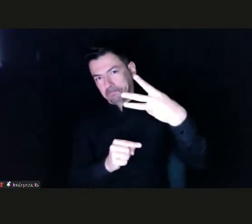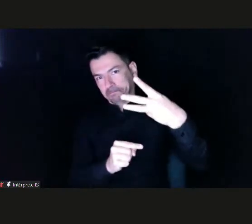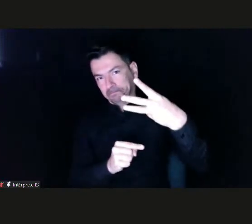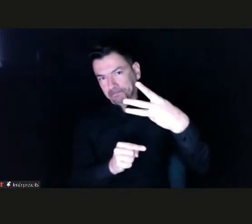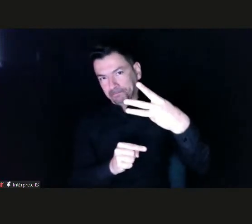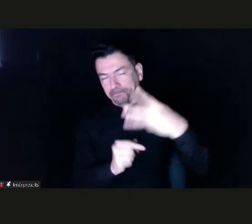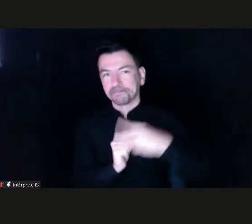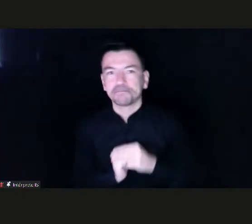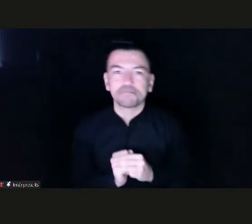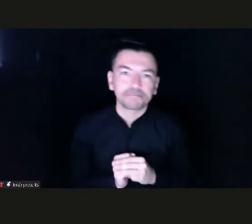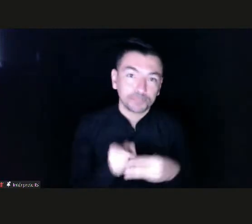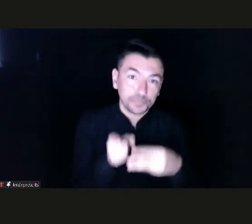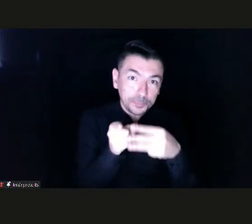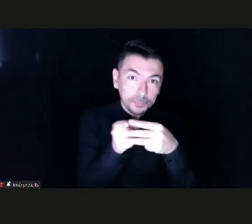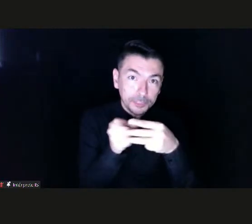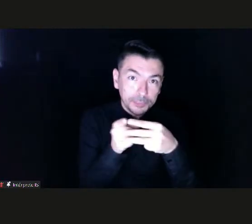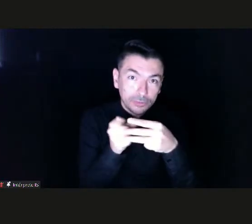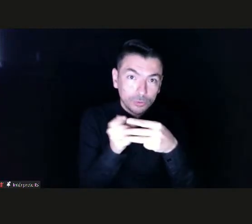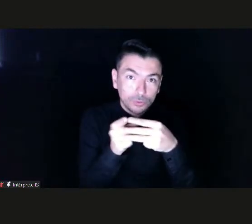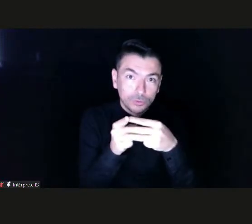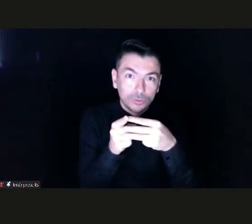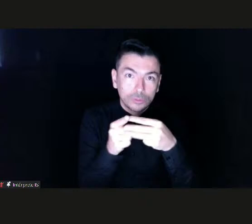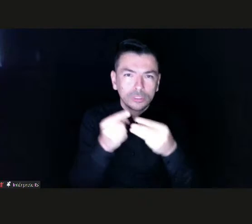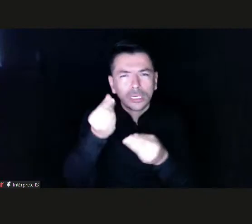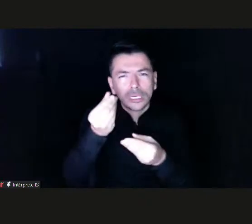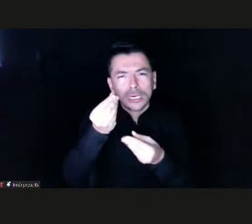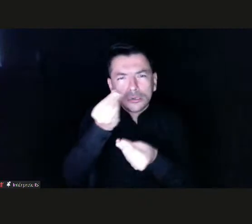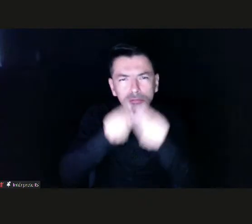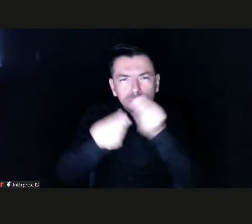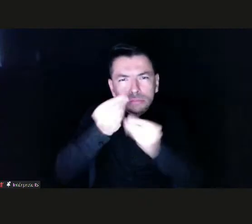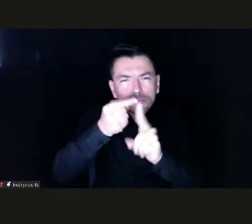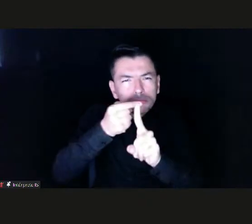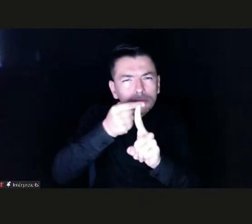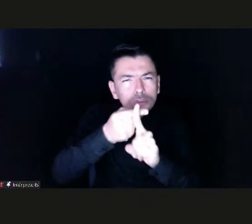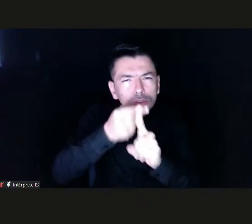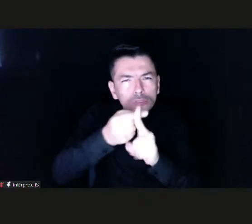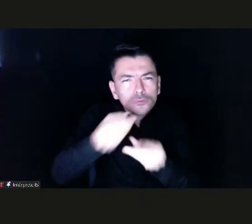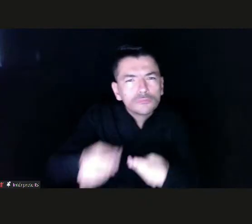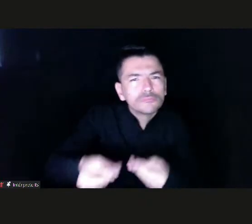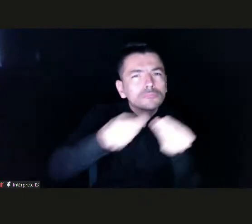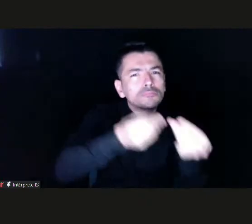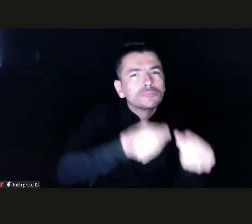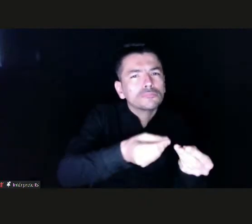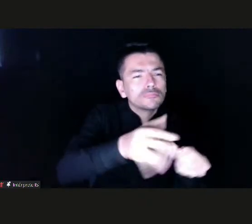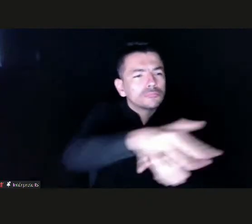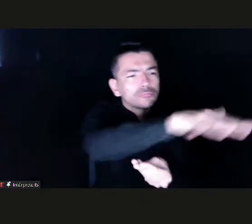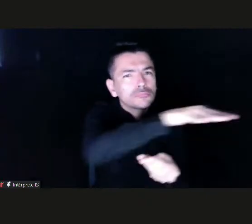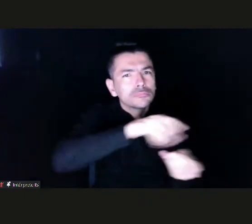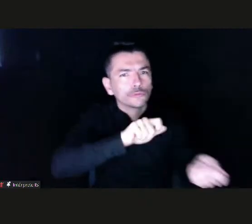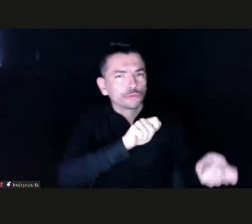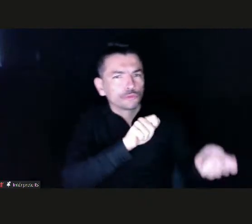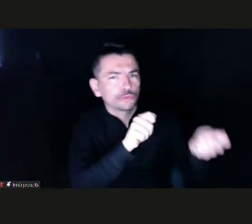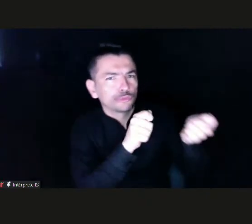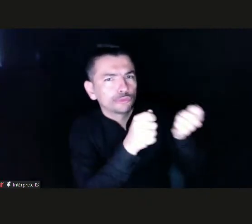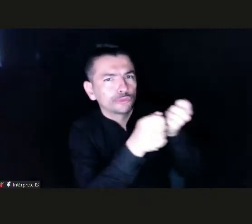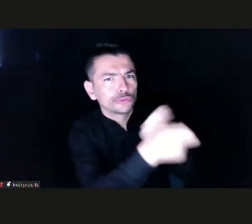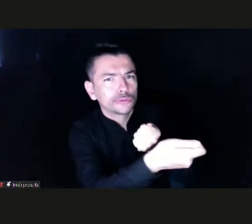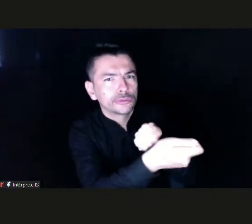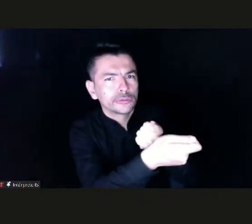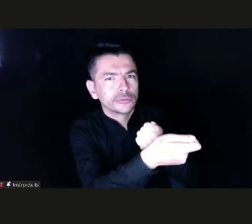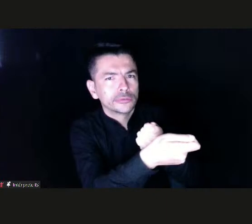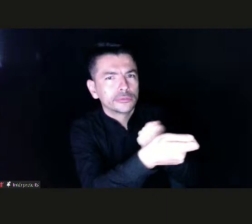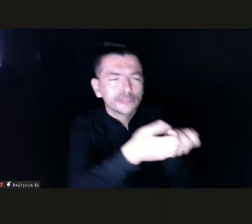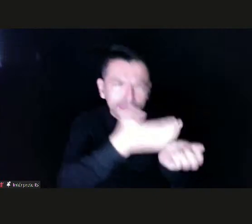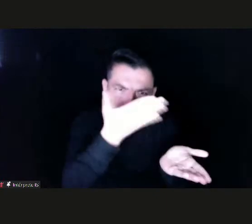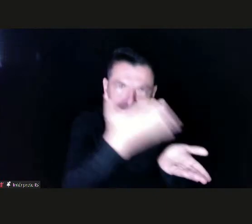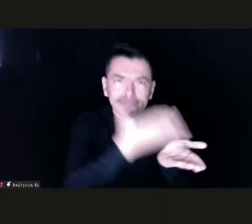economic diversification and structural transformation, including by their direct effects and by their